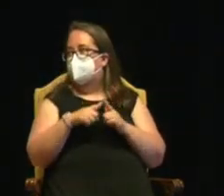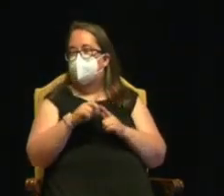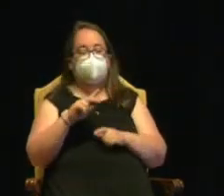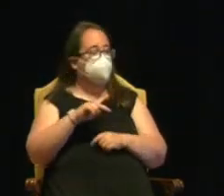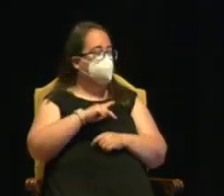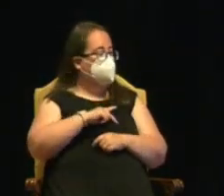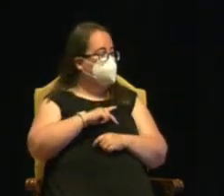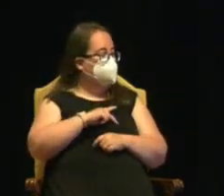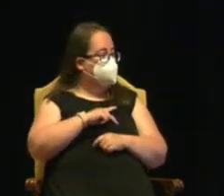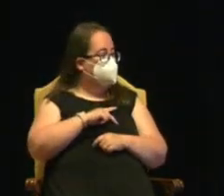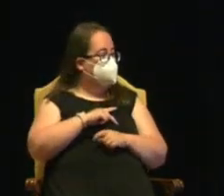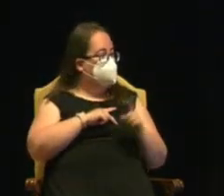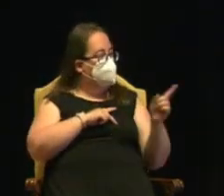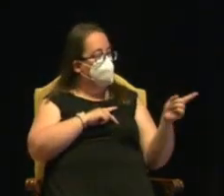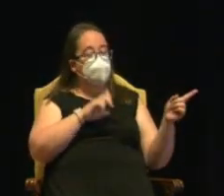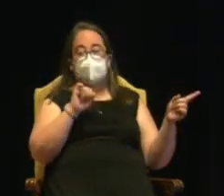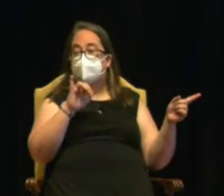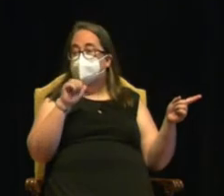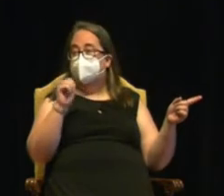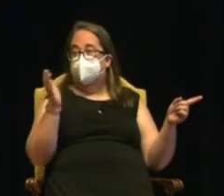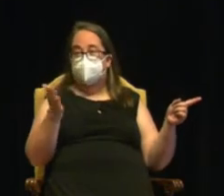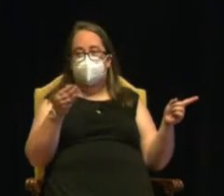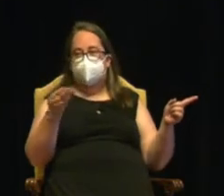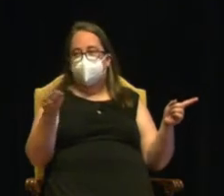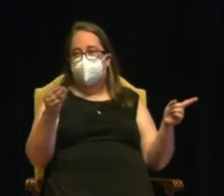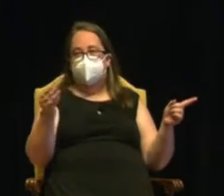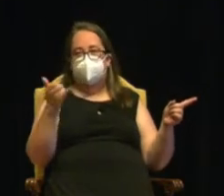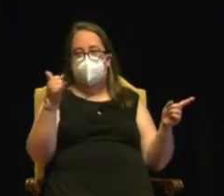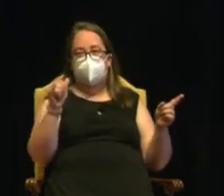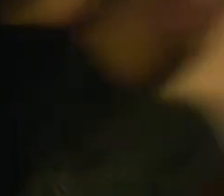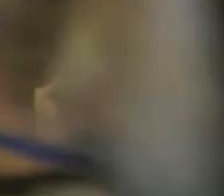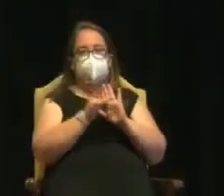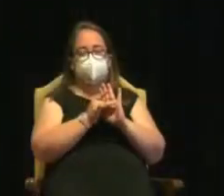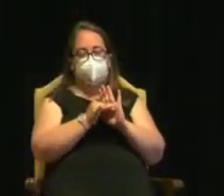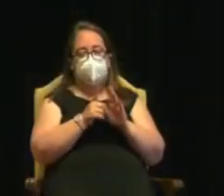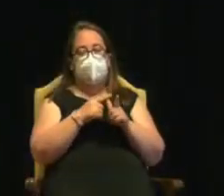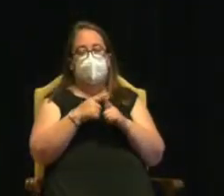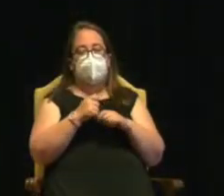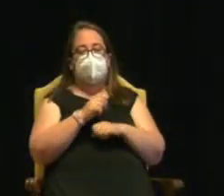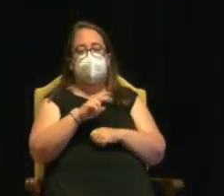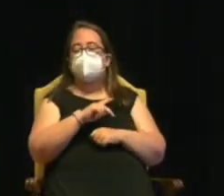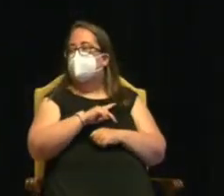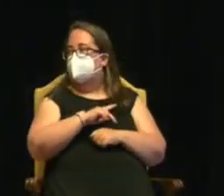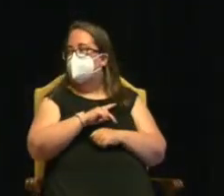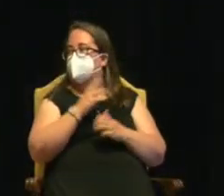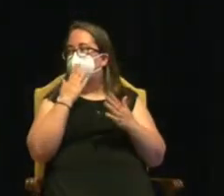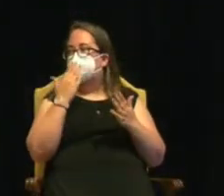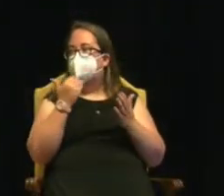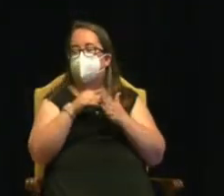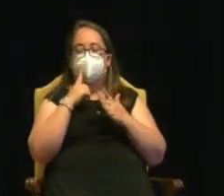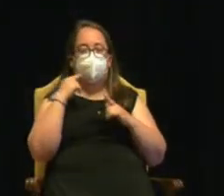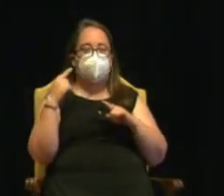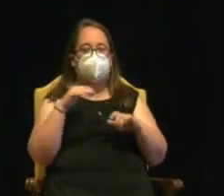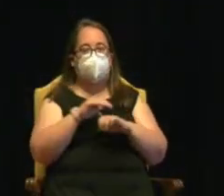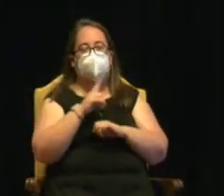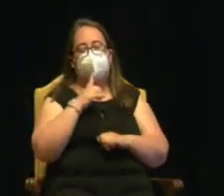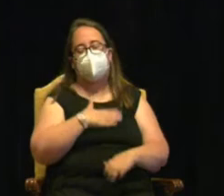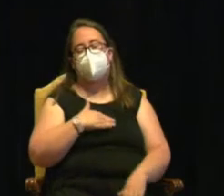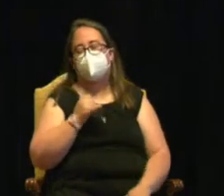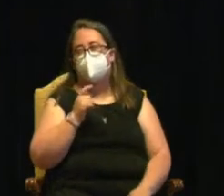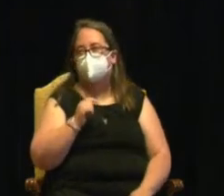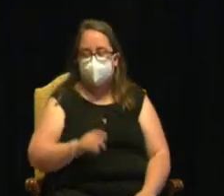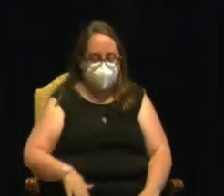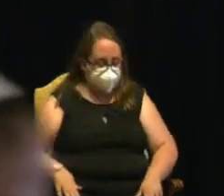them. My colleague Sophia's over here. She'll be passing out some Post-its so you can get your book personalized. Thanks again for coming. I really appreciate it.